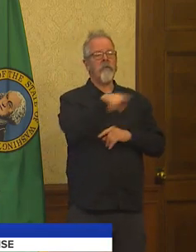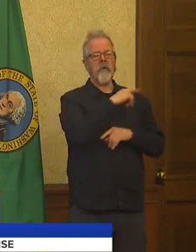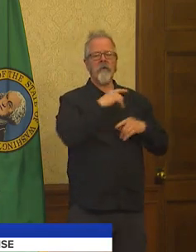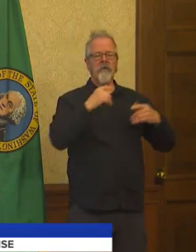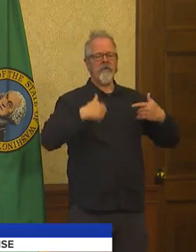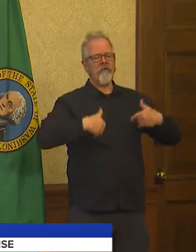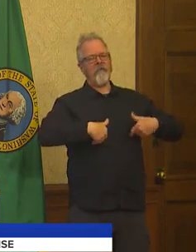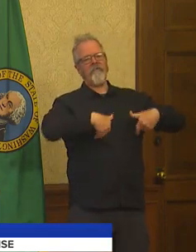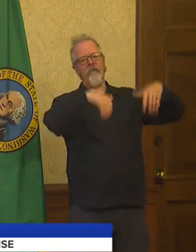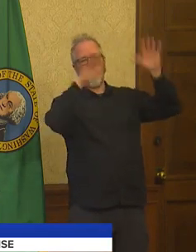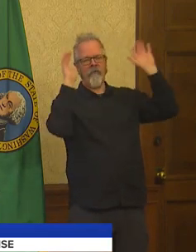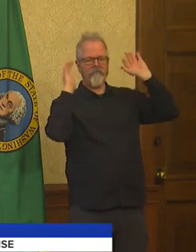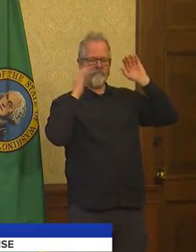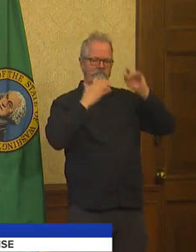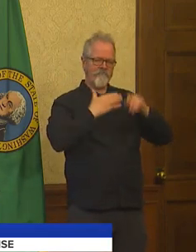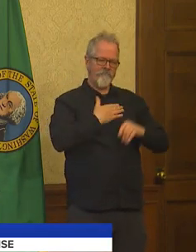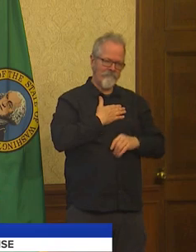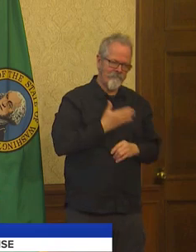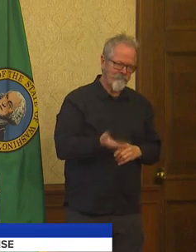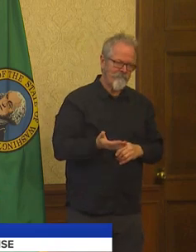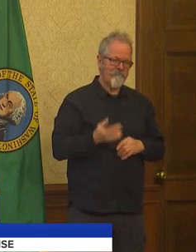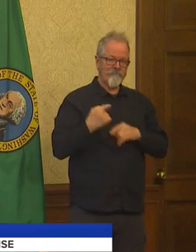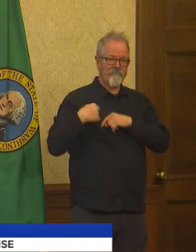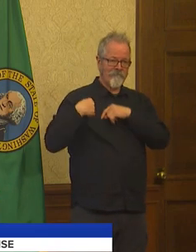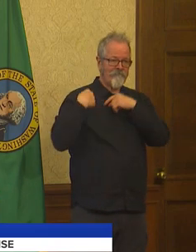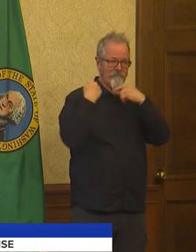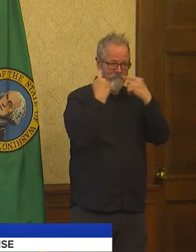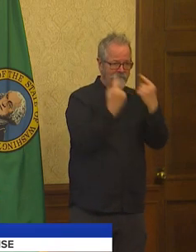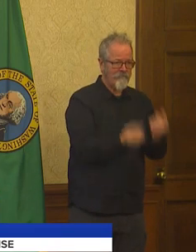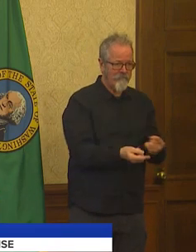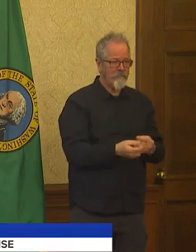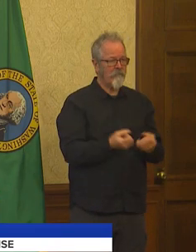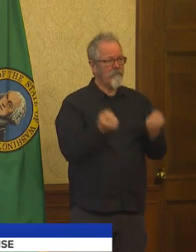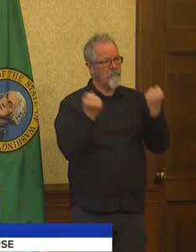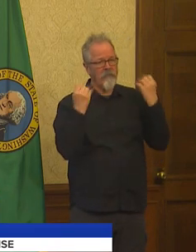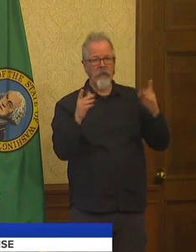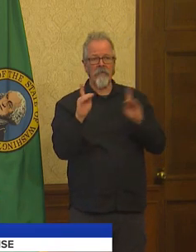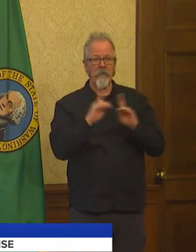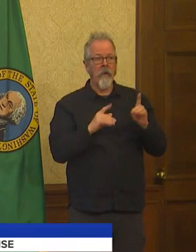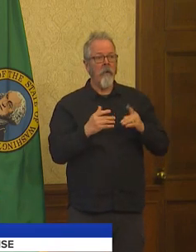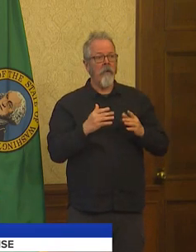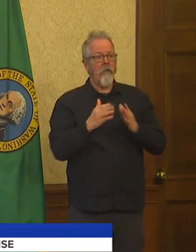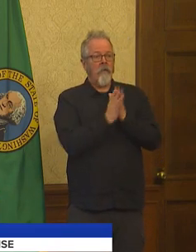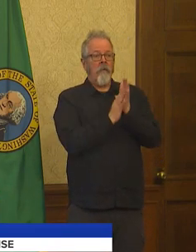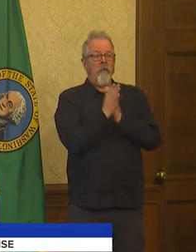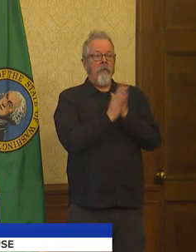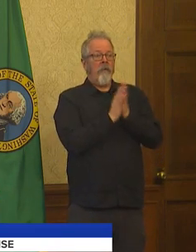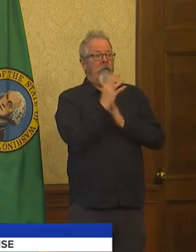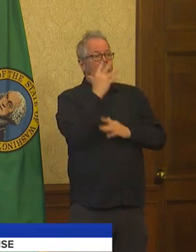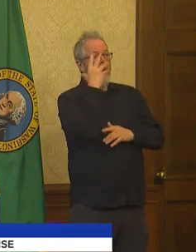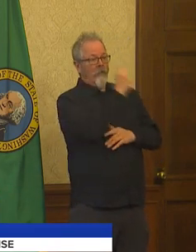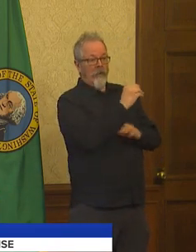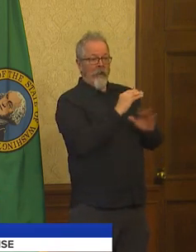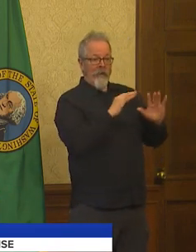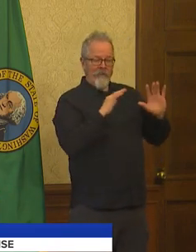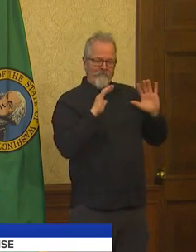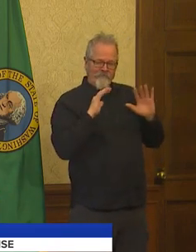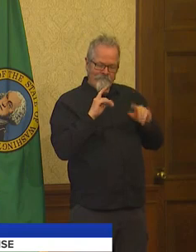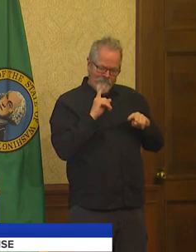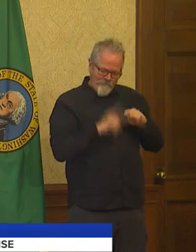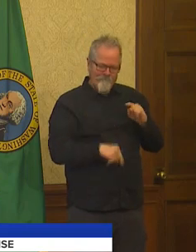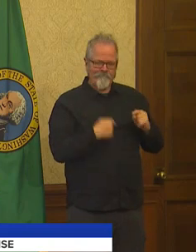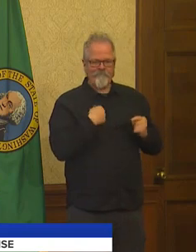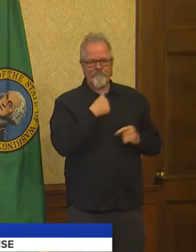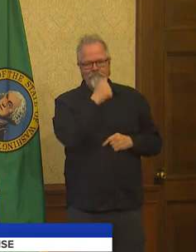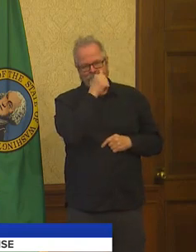is the closure of our public lands, our state parks, our recreation areas. We know in times of crisis that our public lands